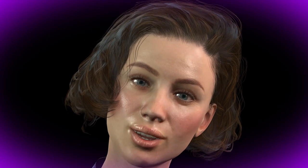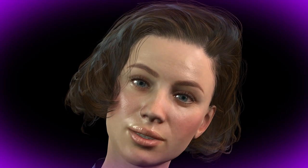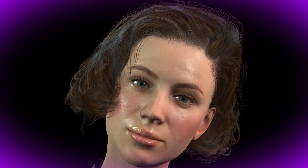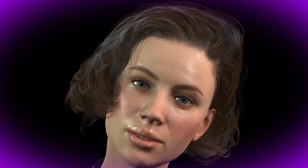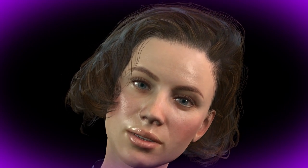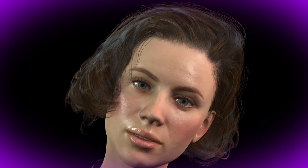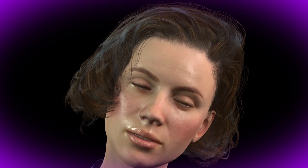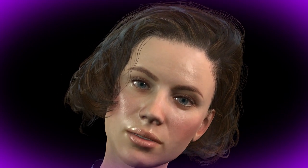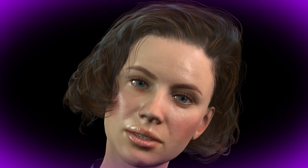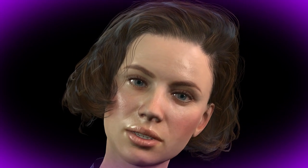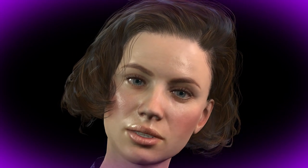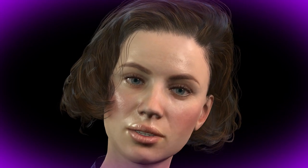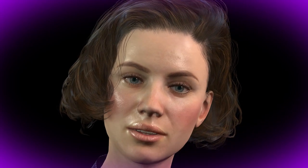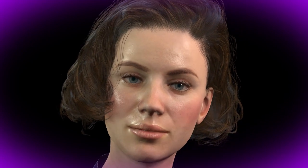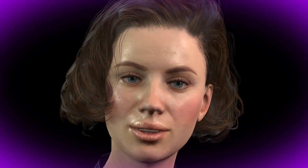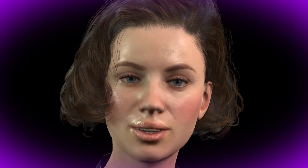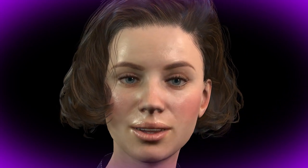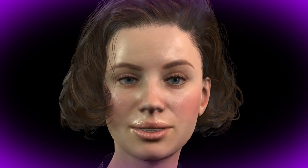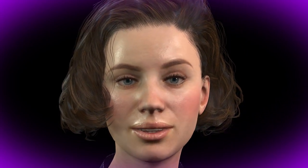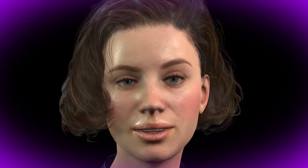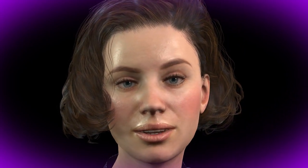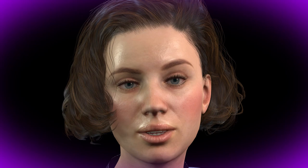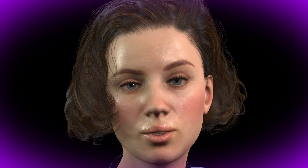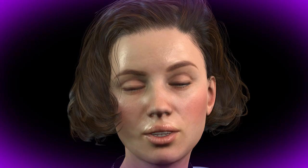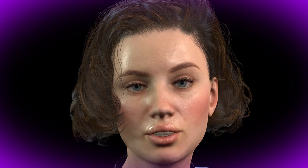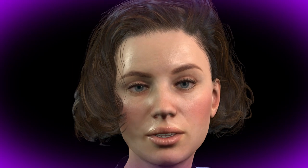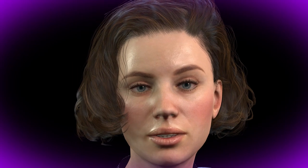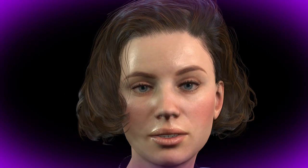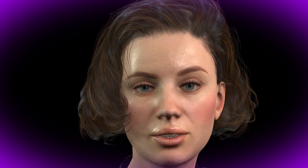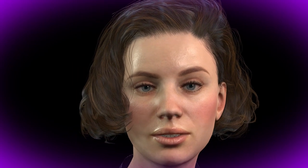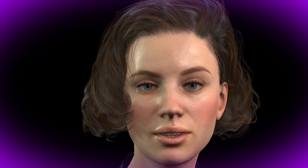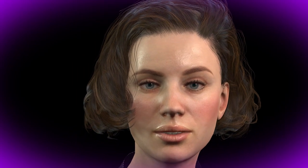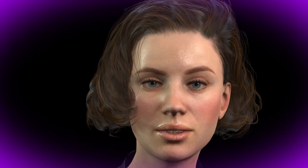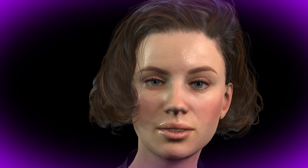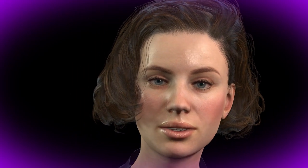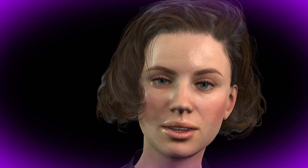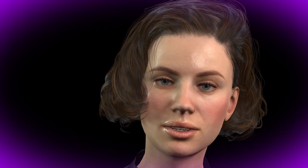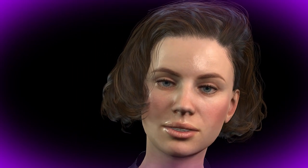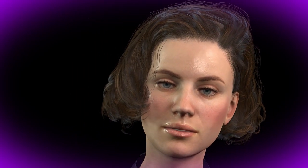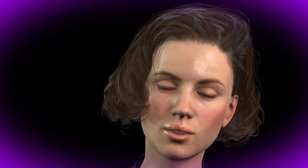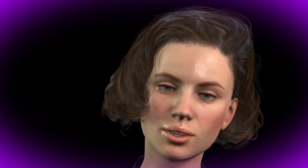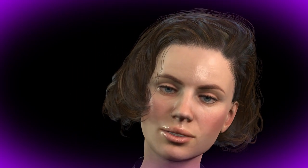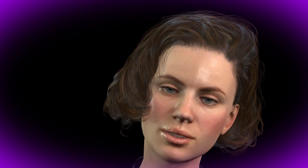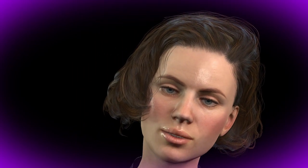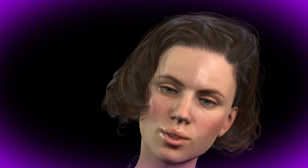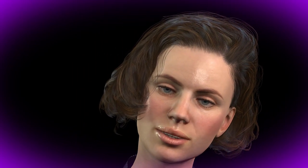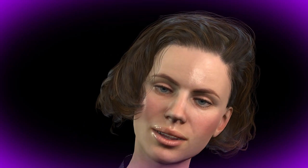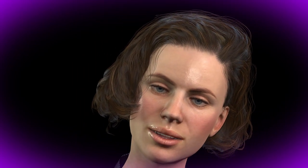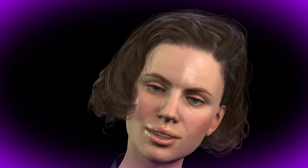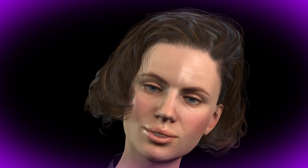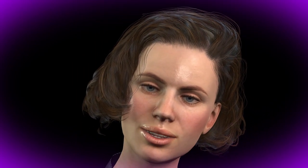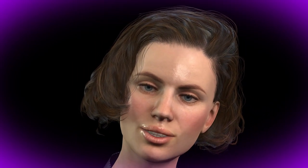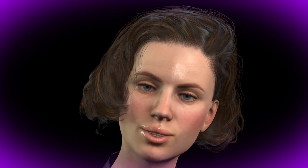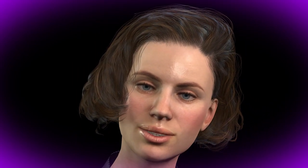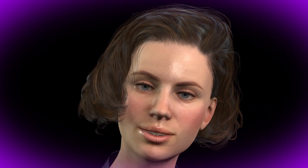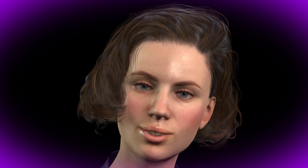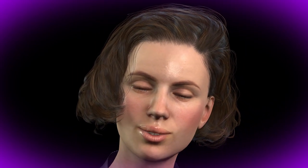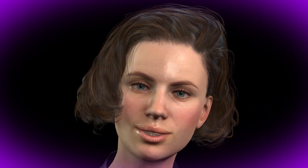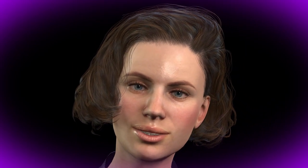alphabet the history of american sign language didn't really begin until 1814 when death education was introduced